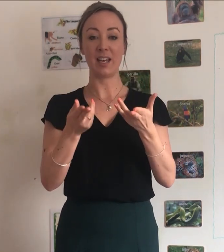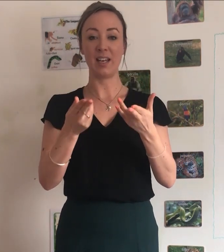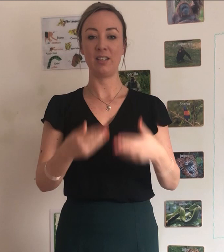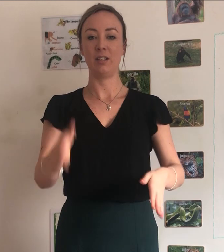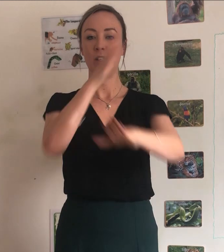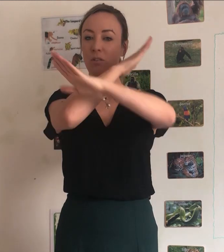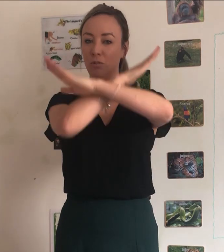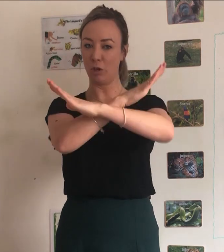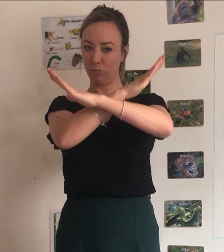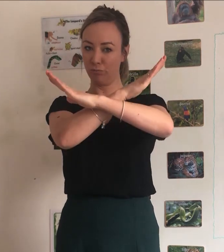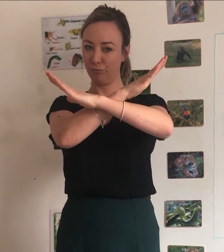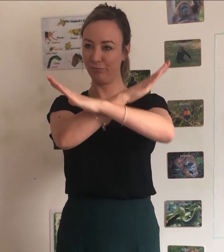said no.